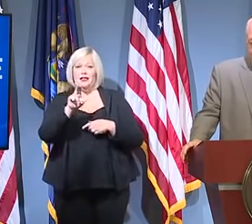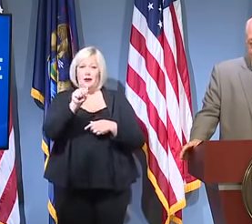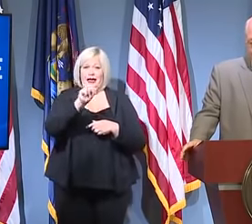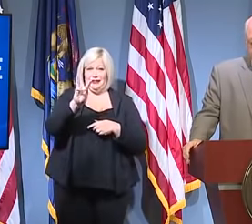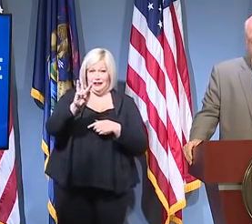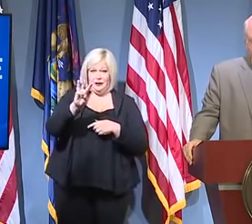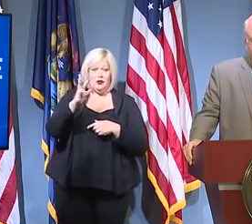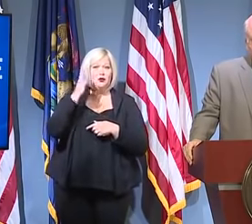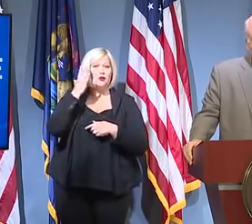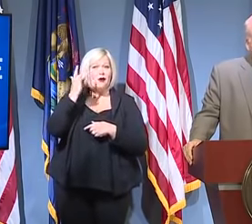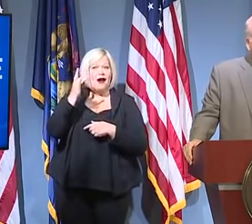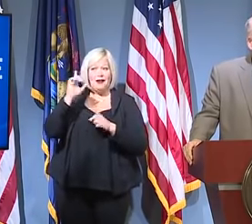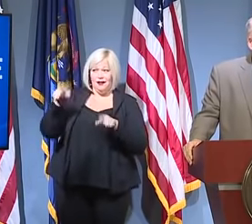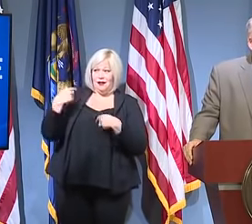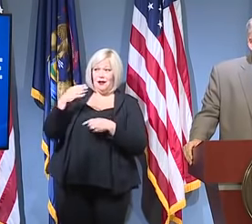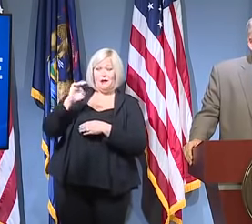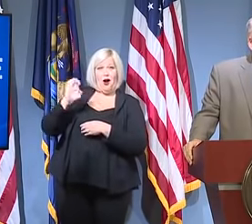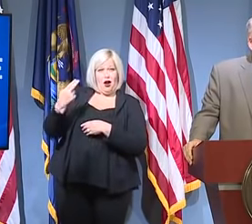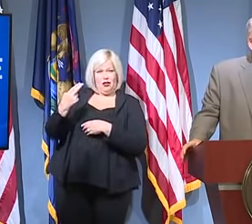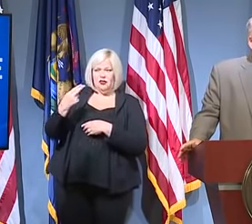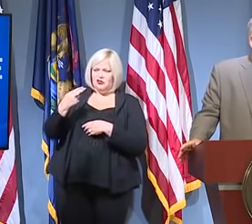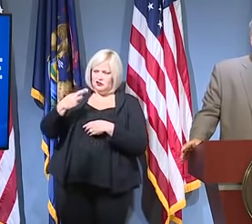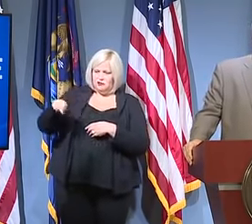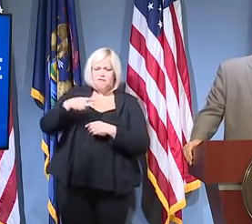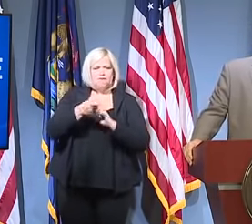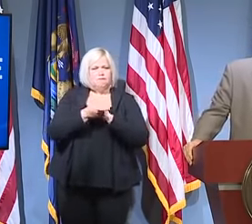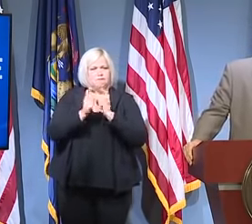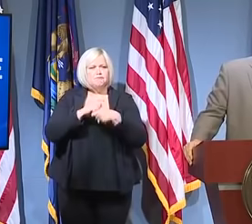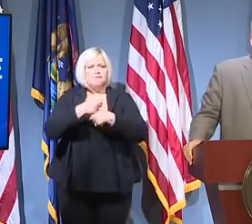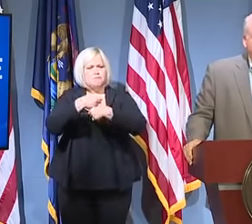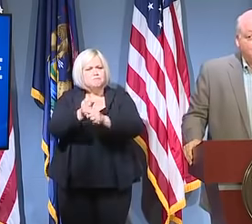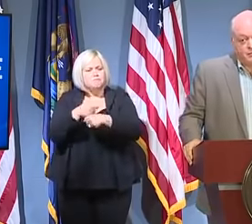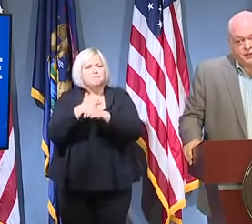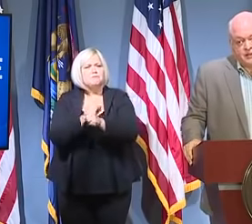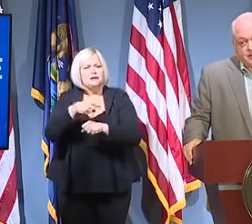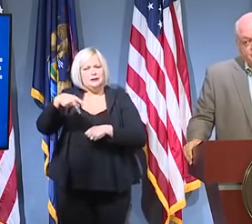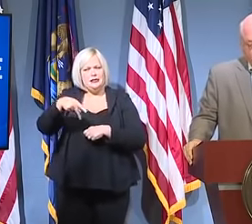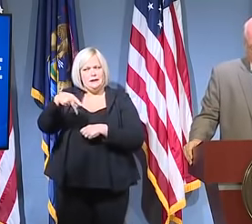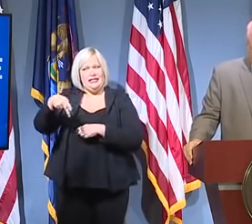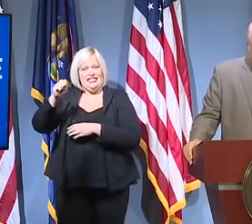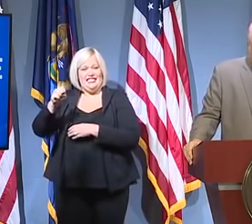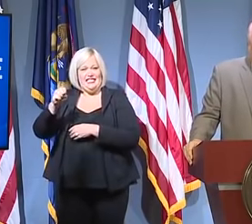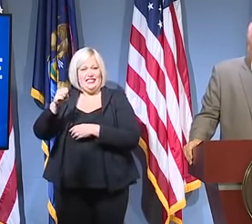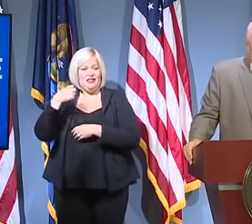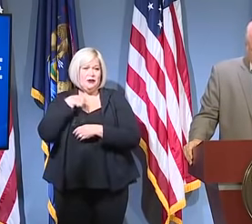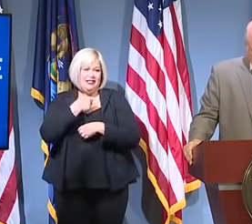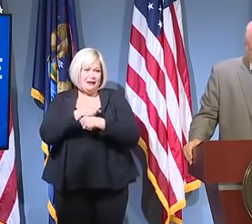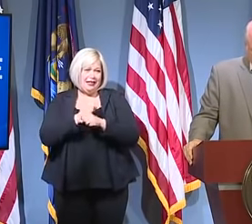working diligently building PPE. We've produced over 72 million pieces